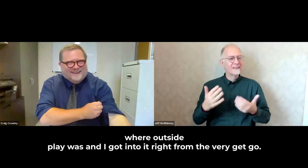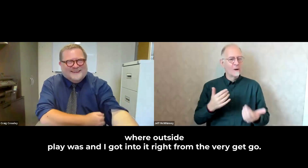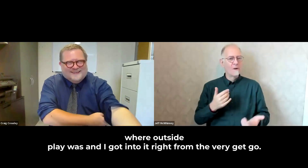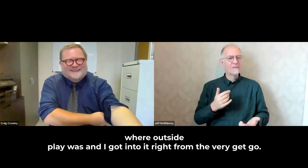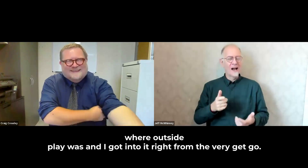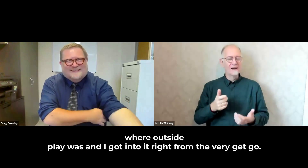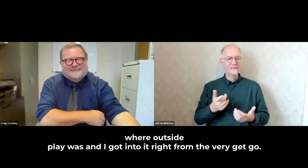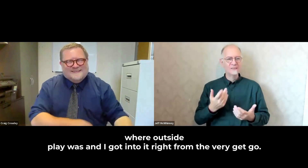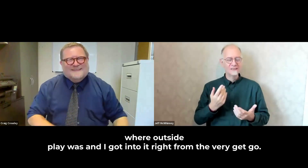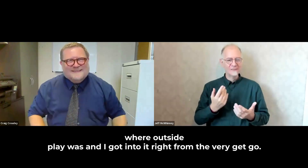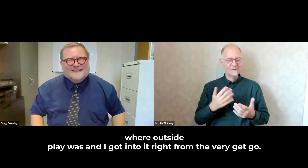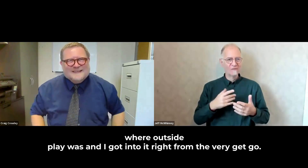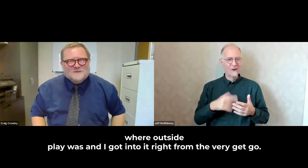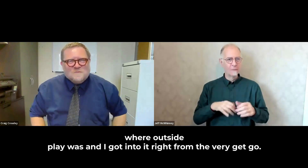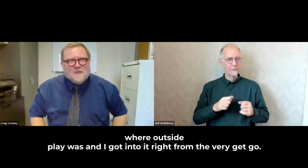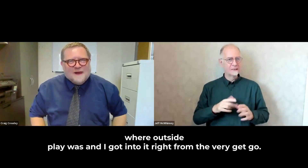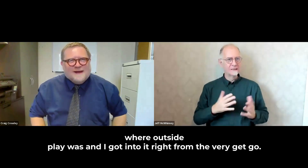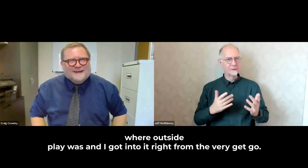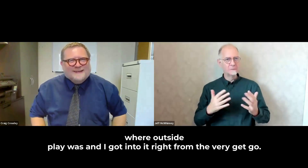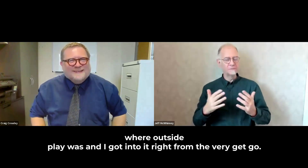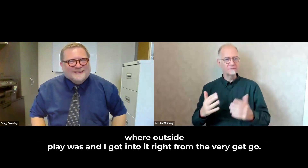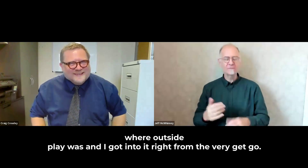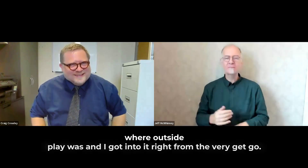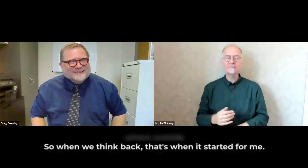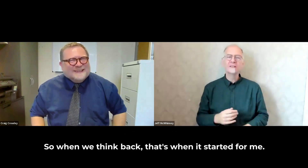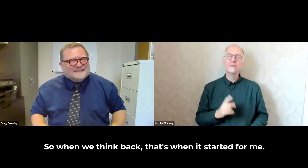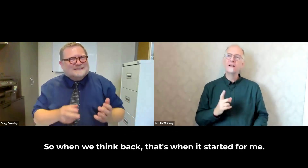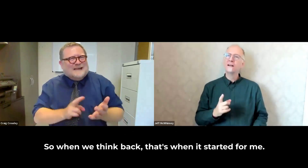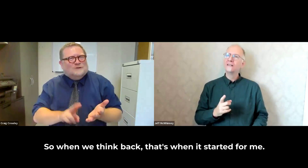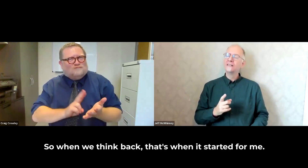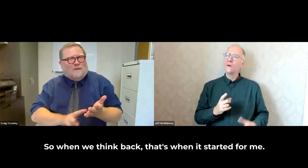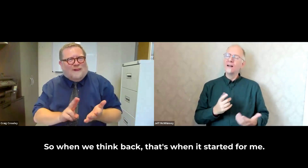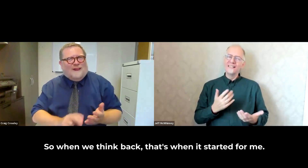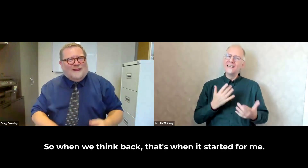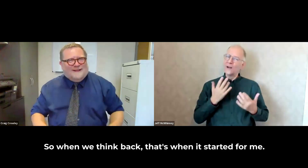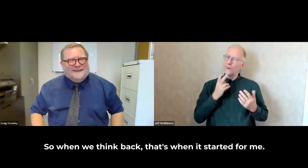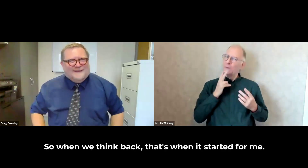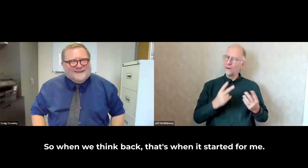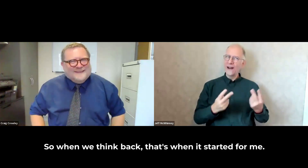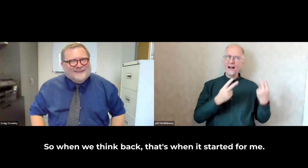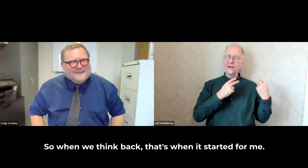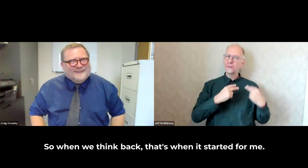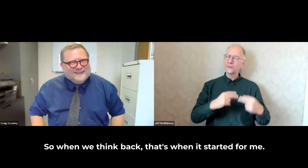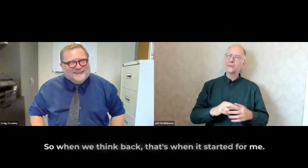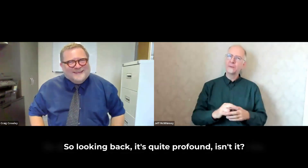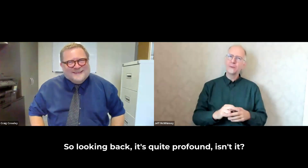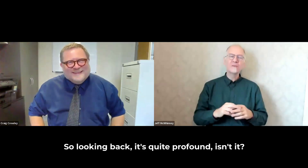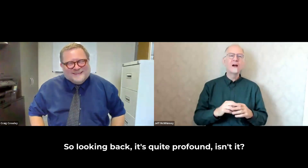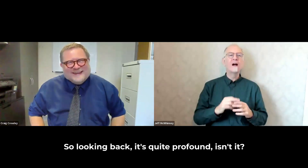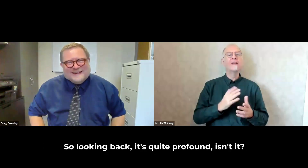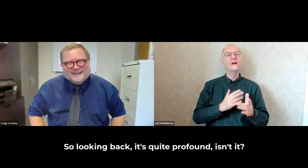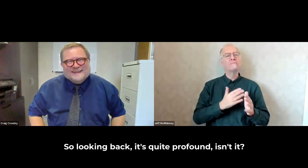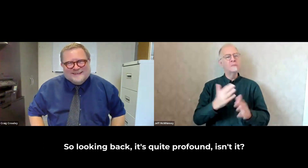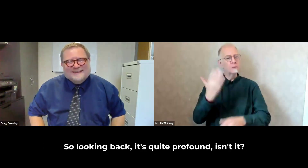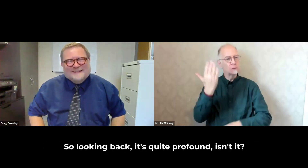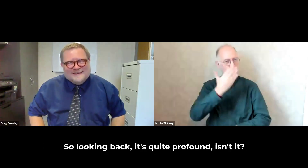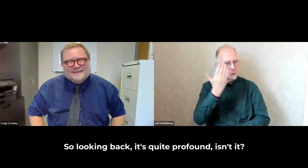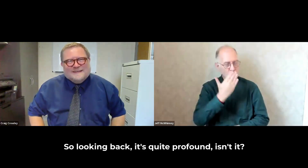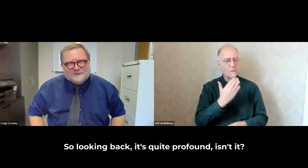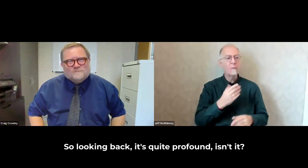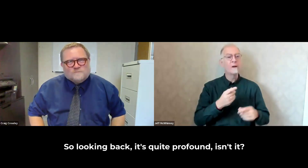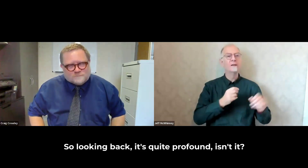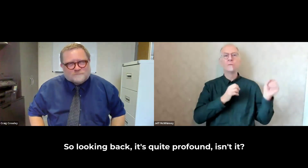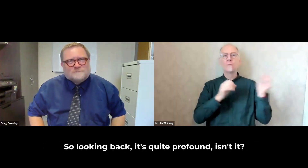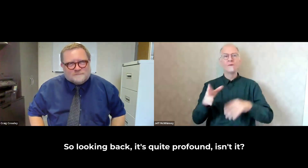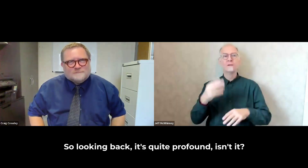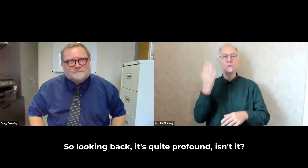play was and get into it right from the very get-go. So when we think back, that's when it started for me. So looking back,